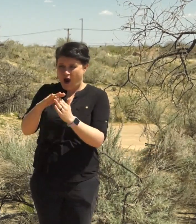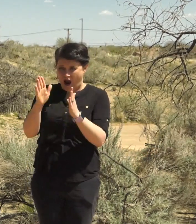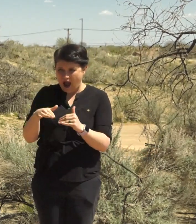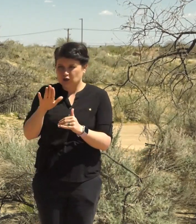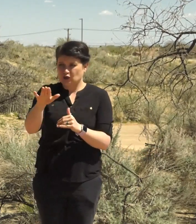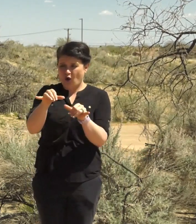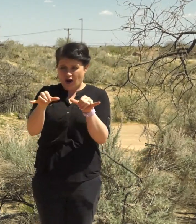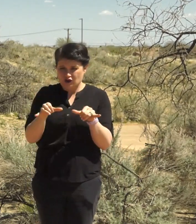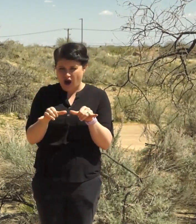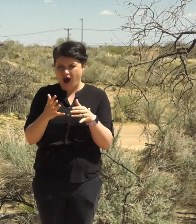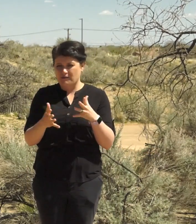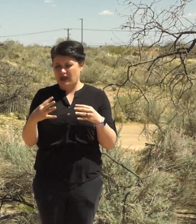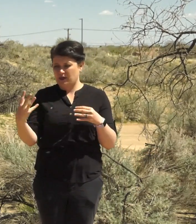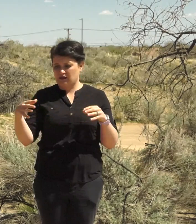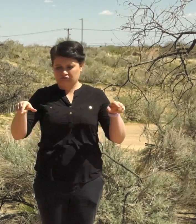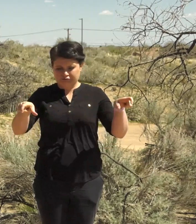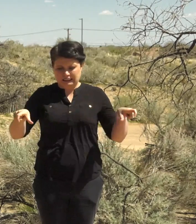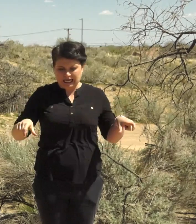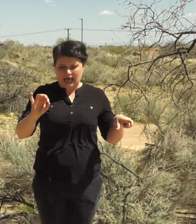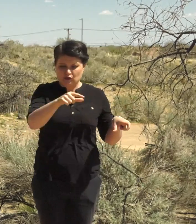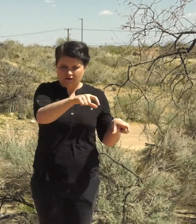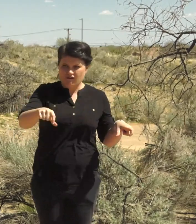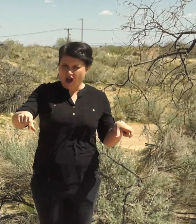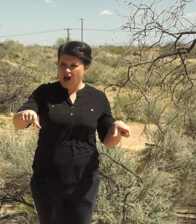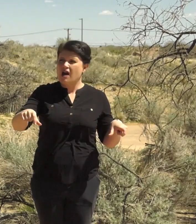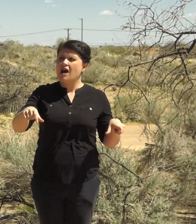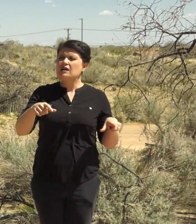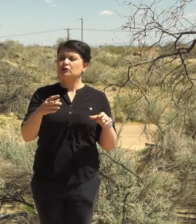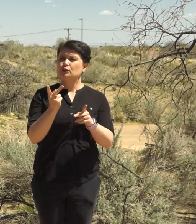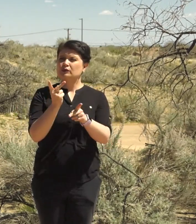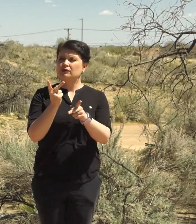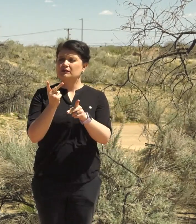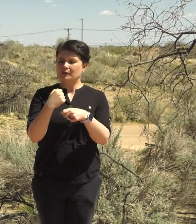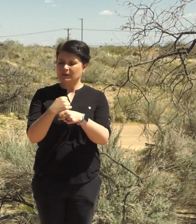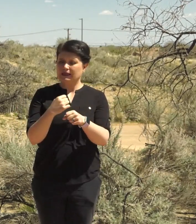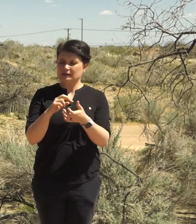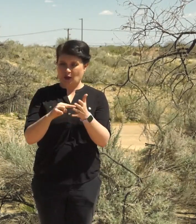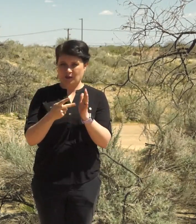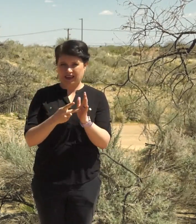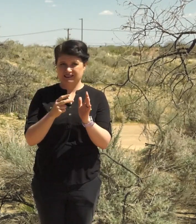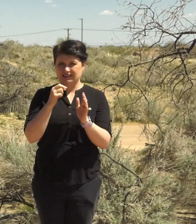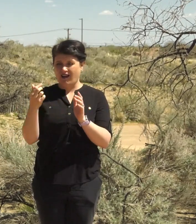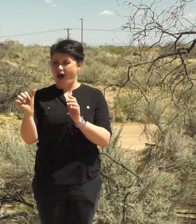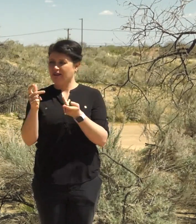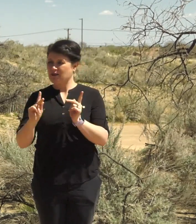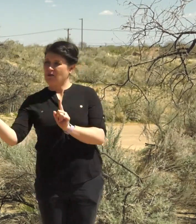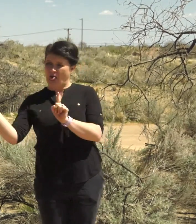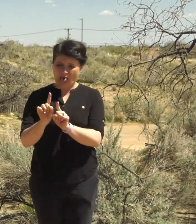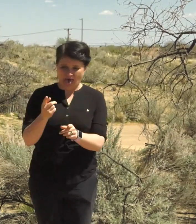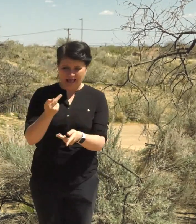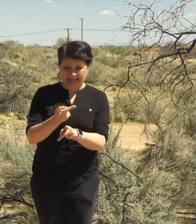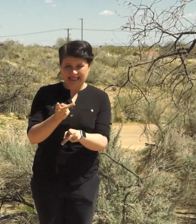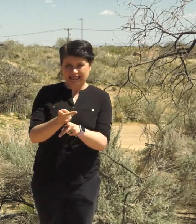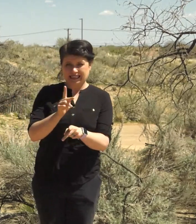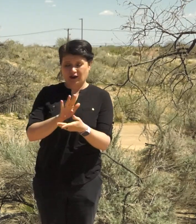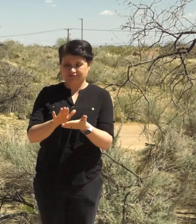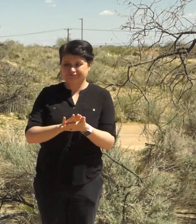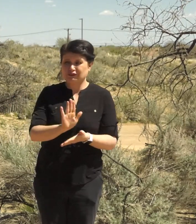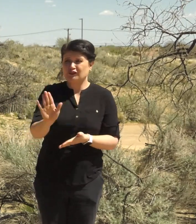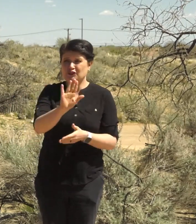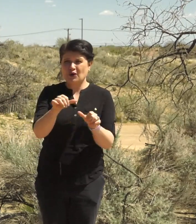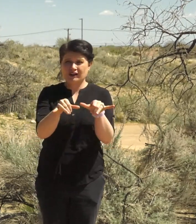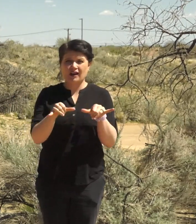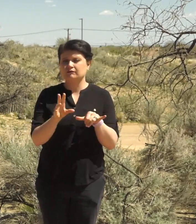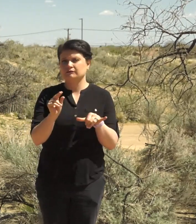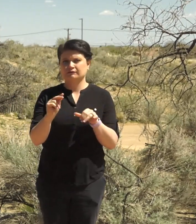the surrounding area as to keep people socially distanced from each other. If you haven't registered yet for the Great